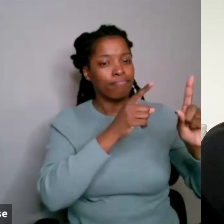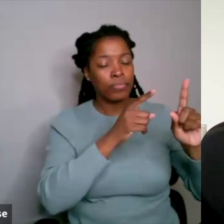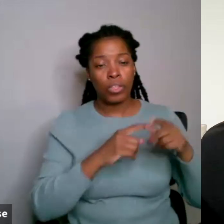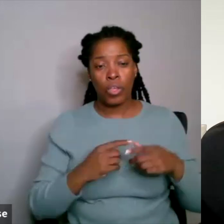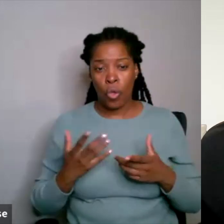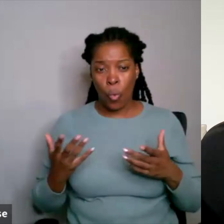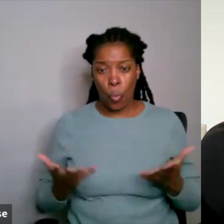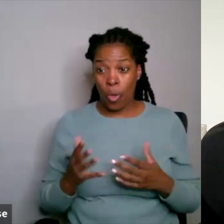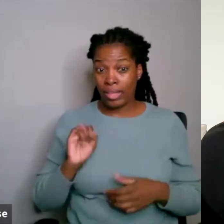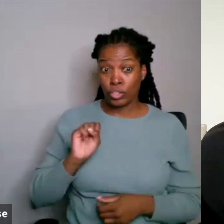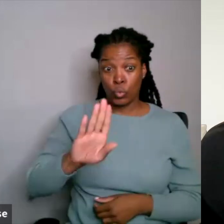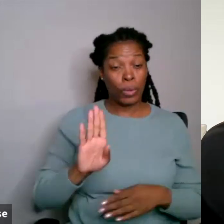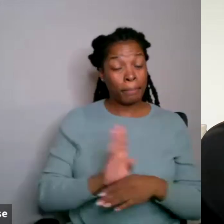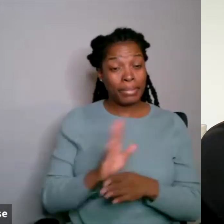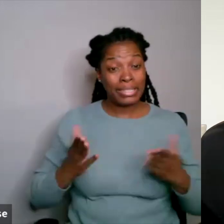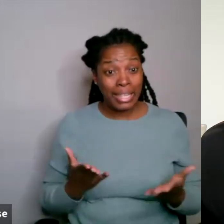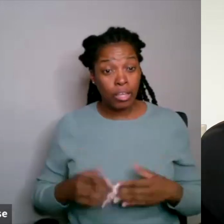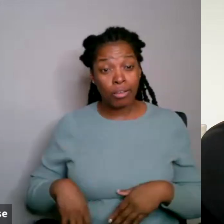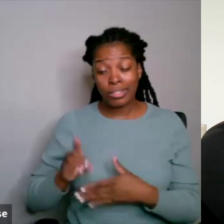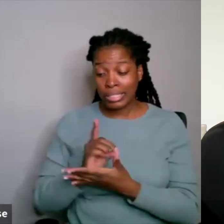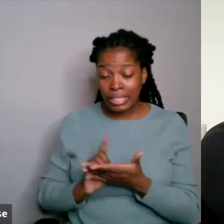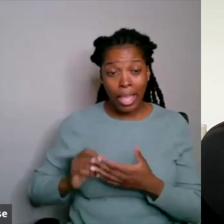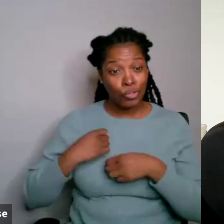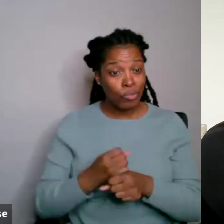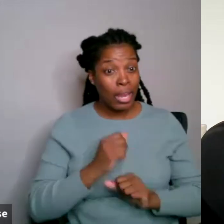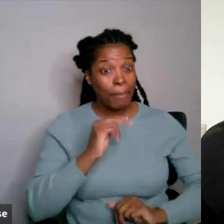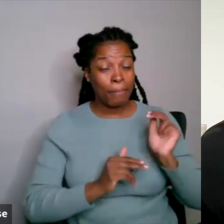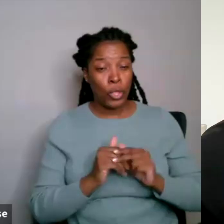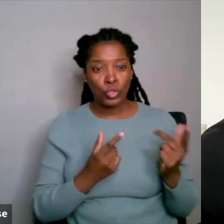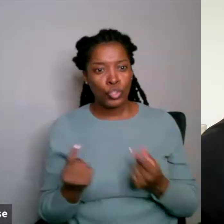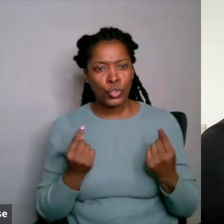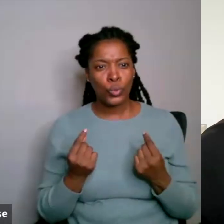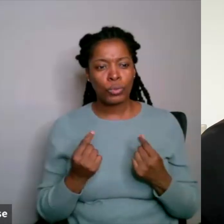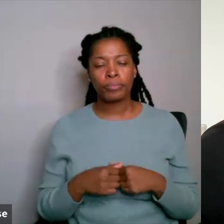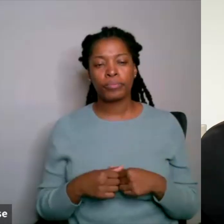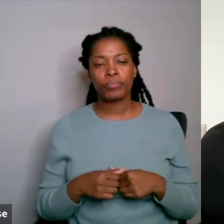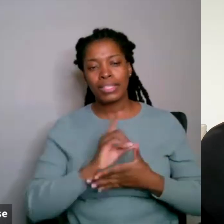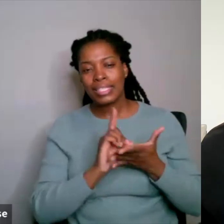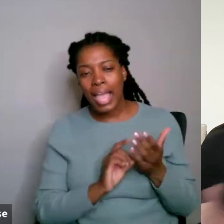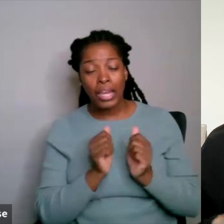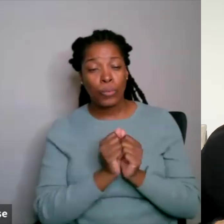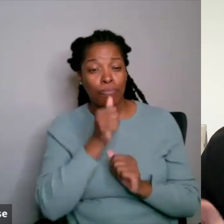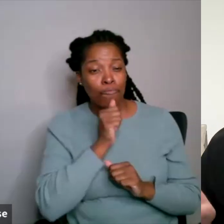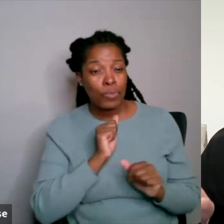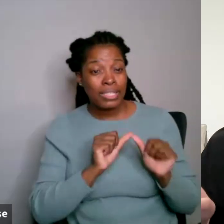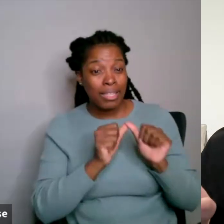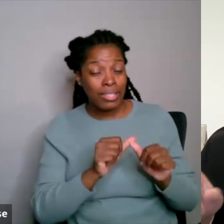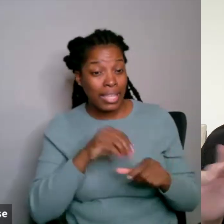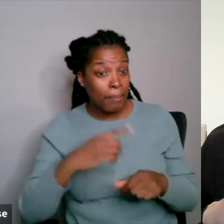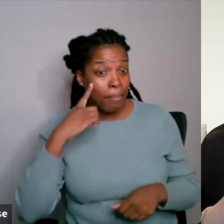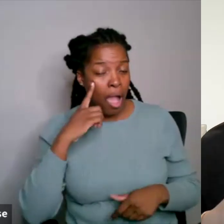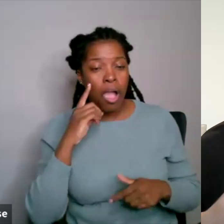is here, designed, created, built to do? Designing with resilience in mind creates sustainable